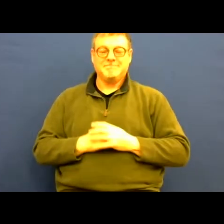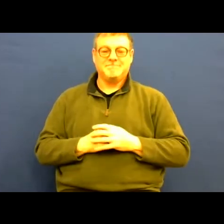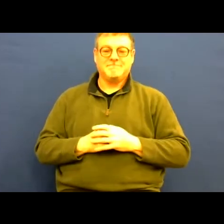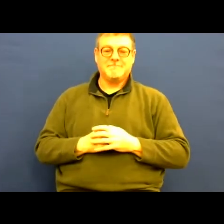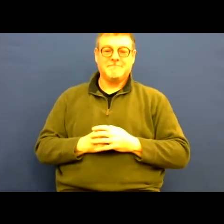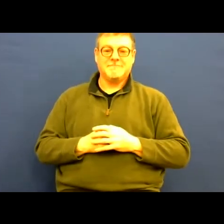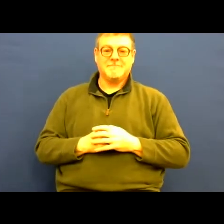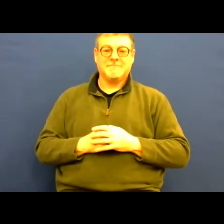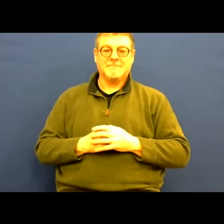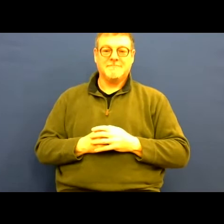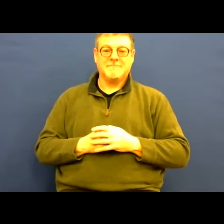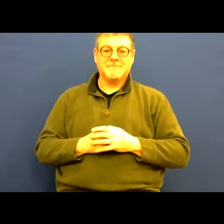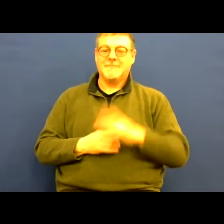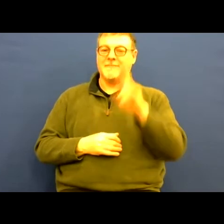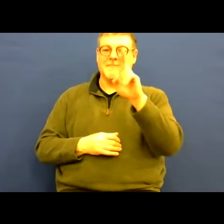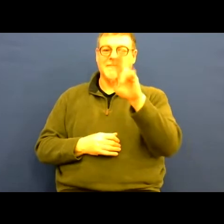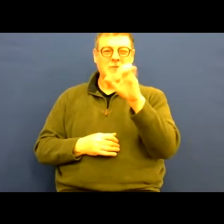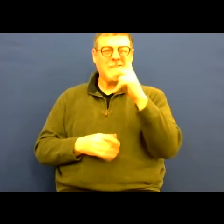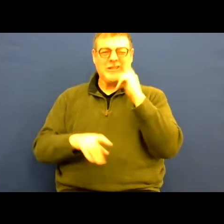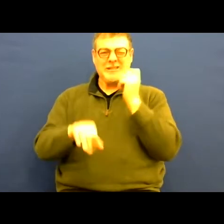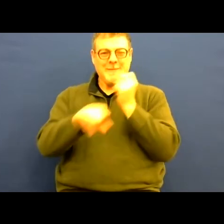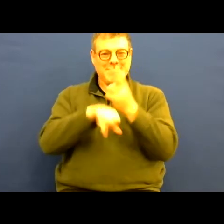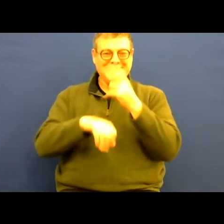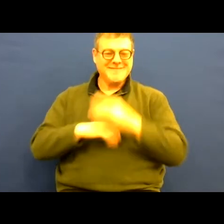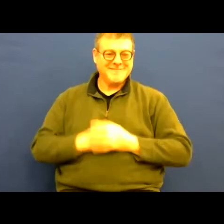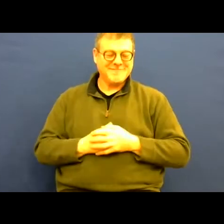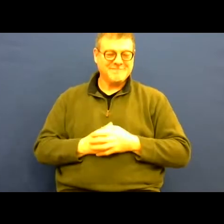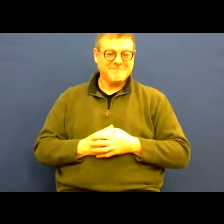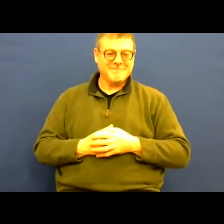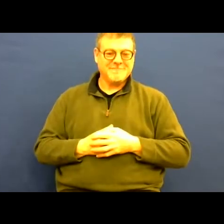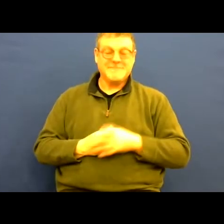I think Rick just beat you out. Hearing no objection.